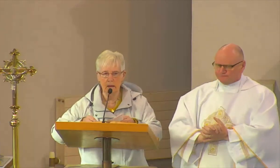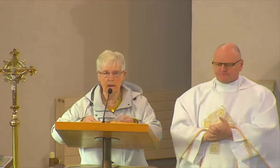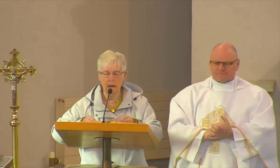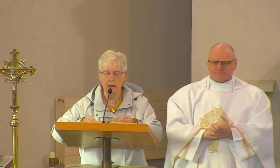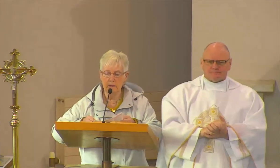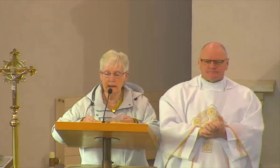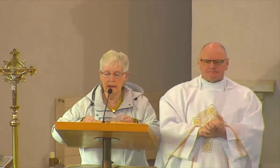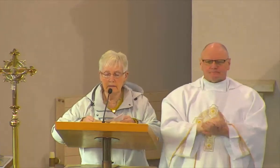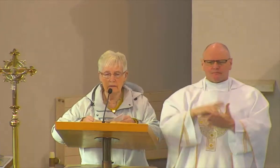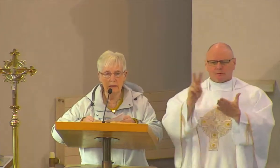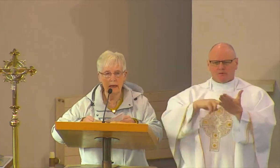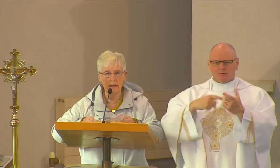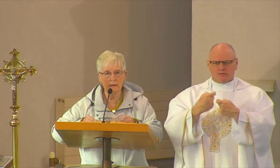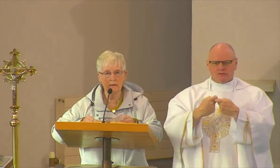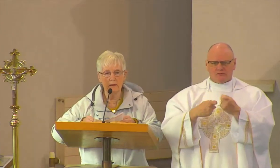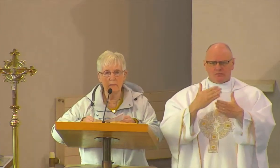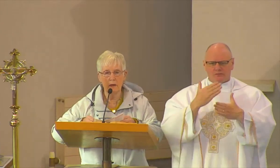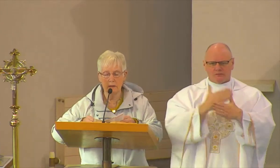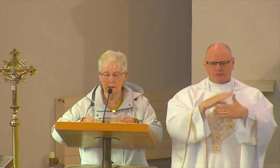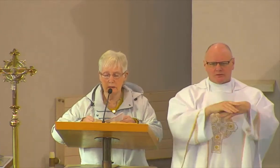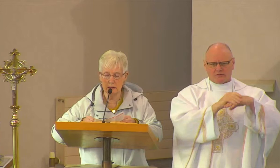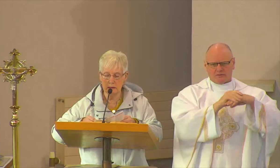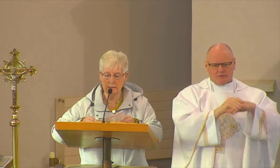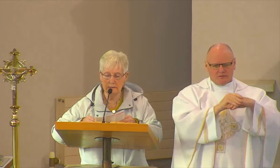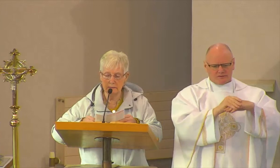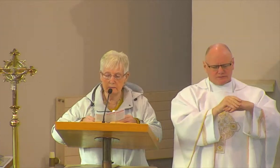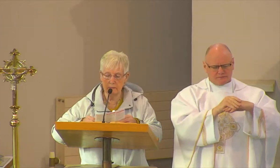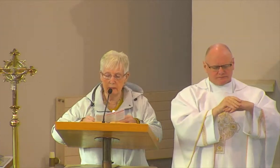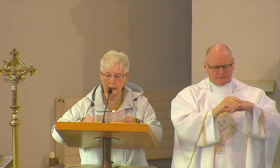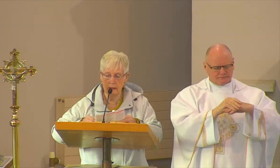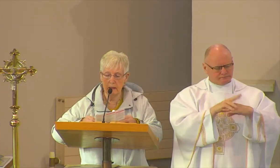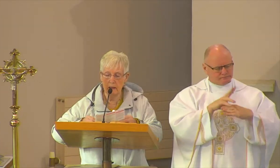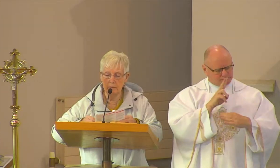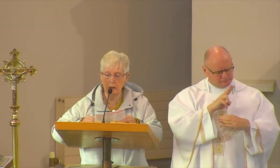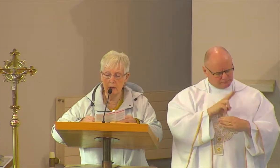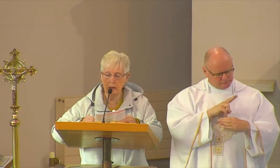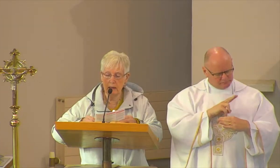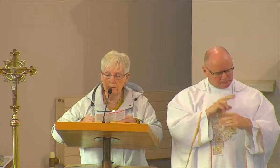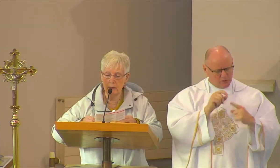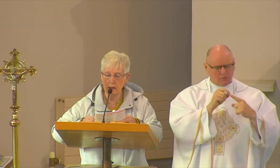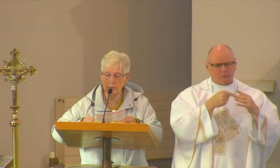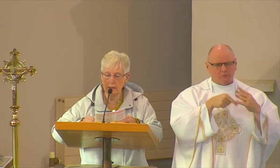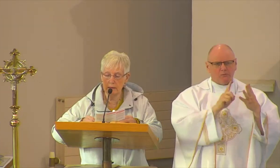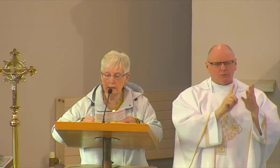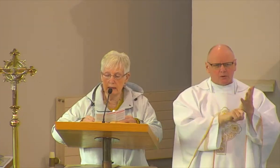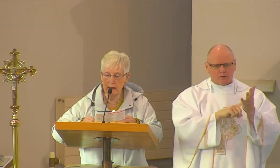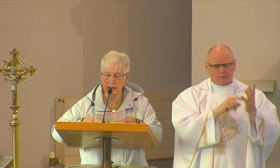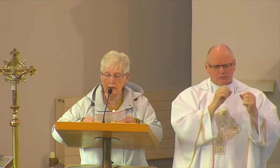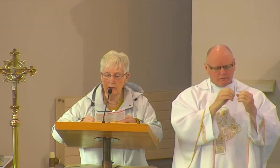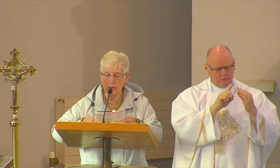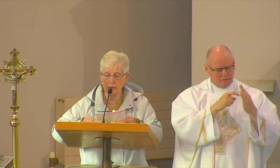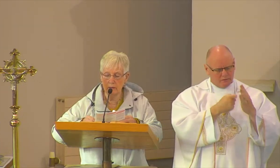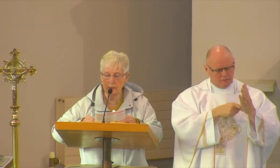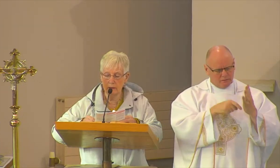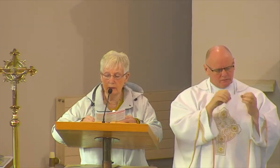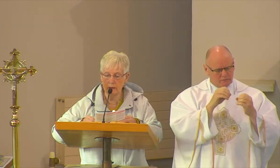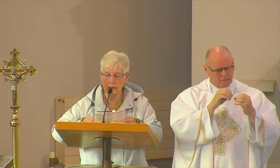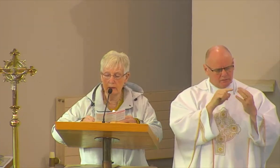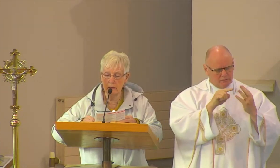A reading from the Acts of the Apostles. Paul and Barnabas carried on from Perga till